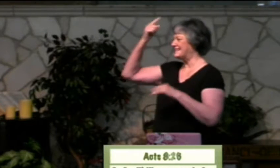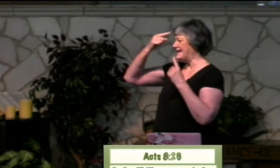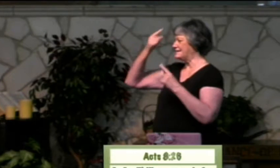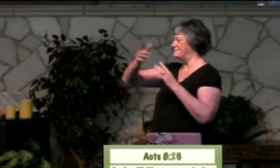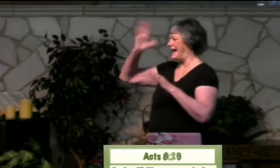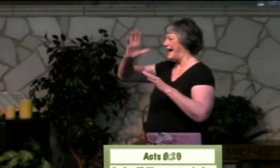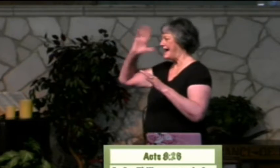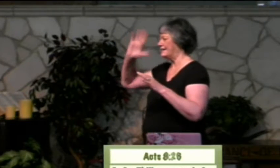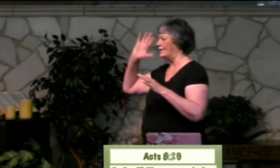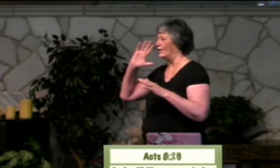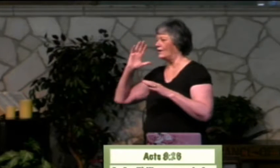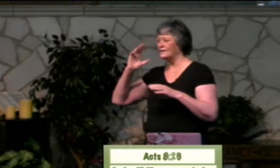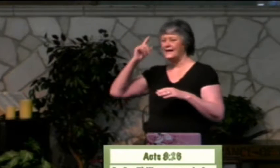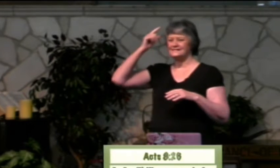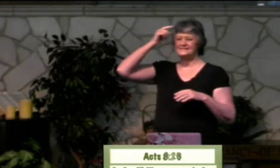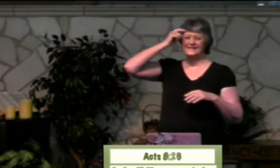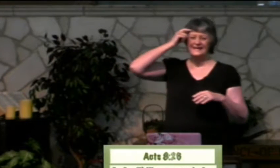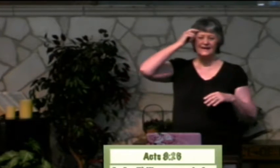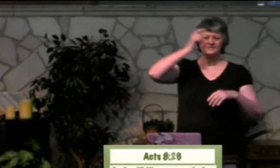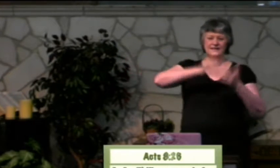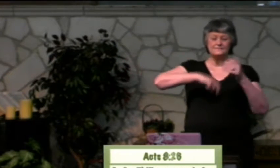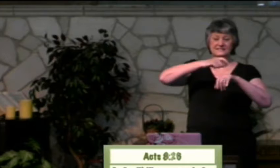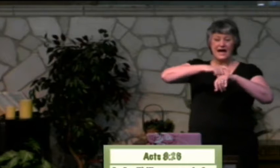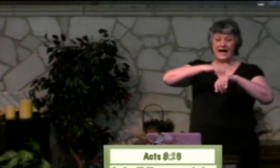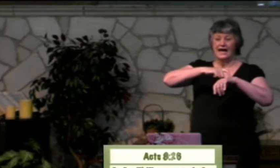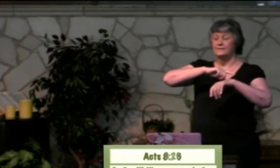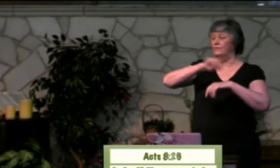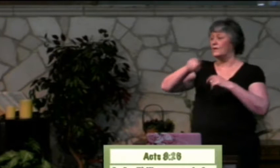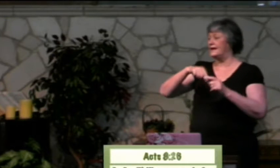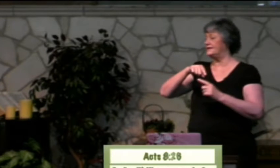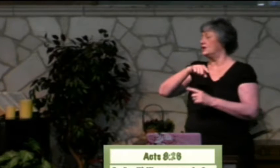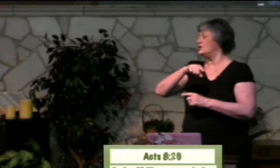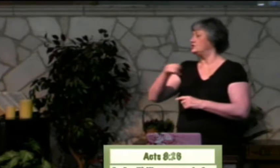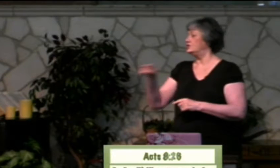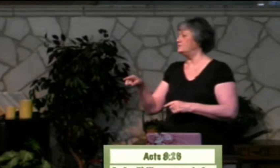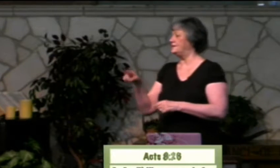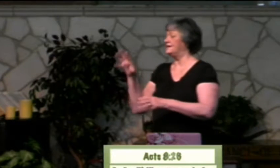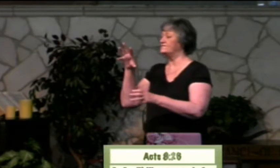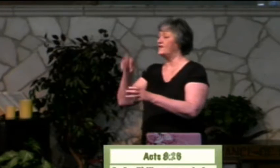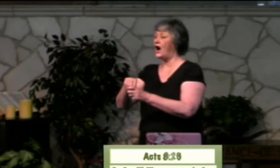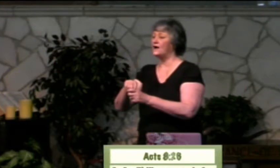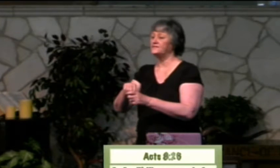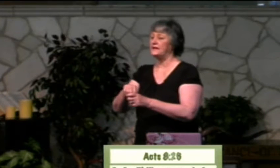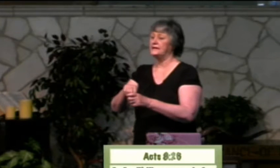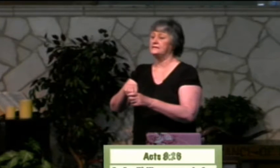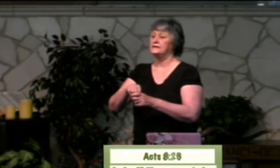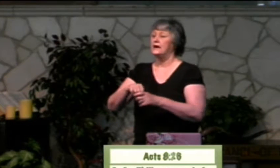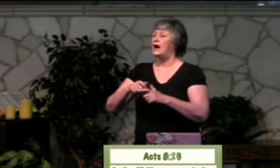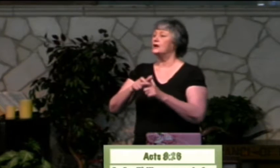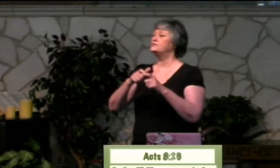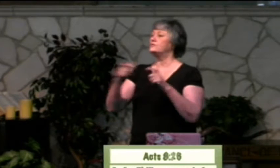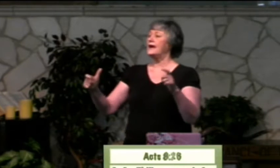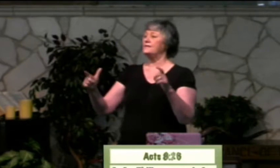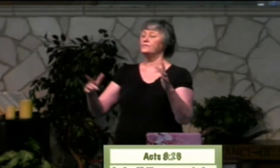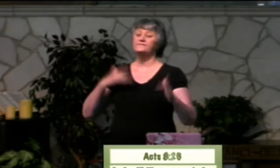think back, or let's think of some time when you've been involved in a great